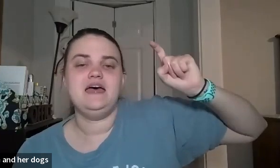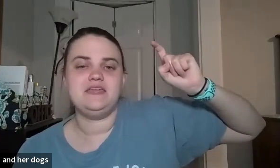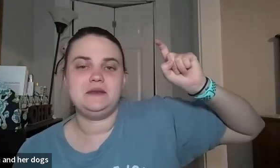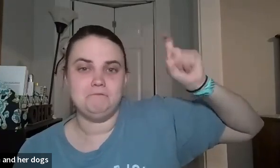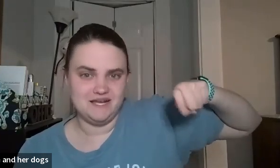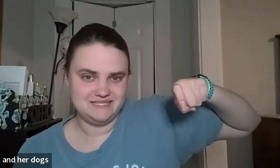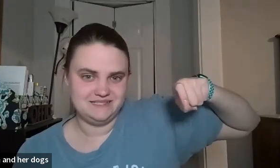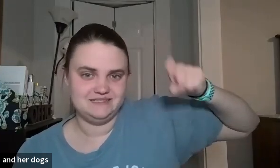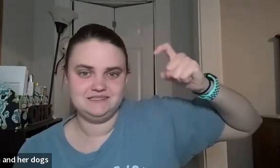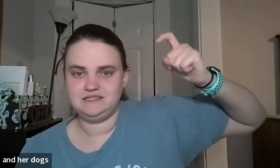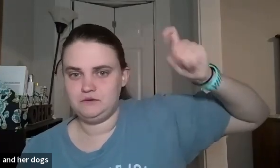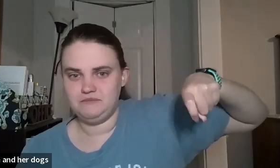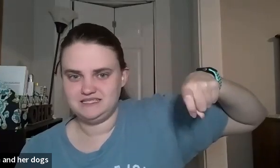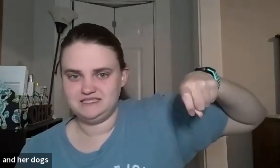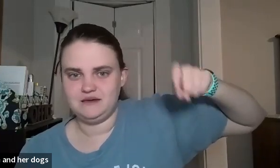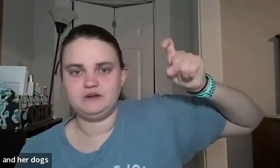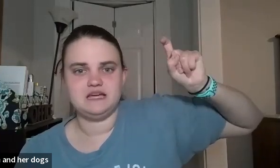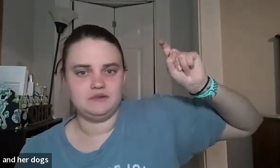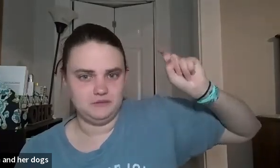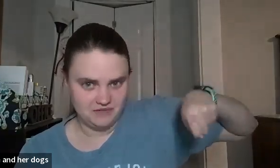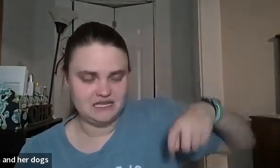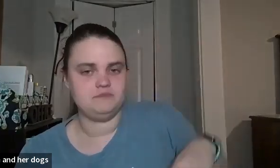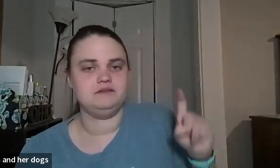and then must, that one tab, like must happen.